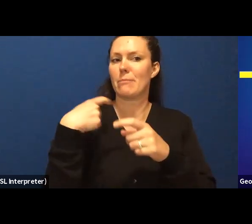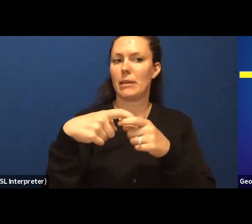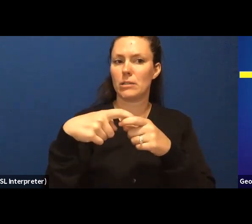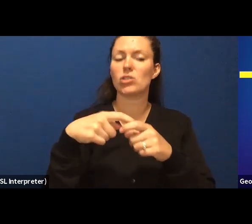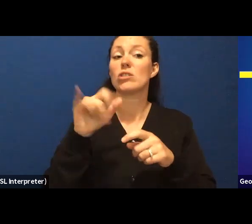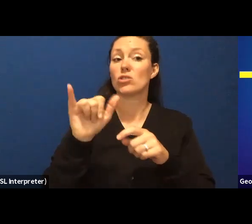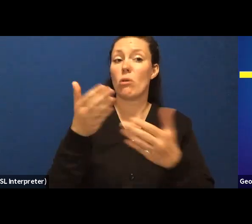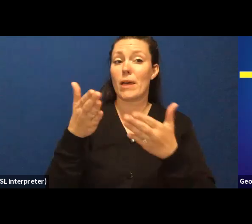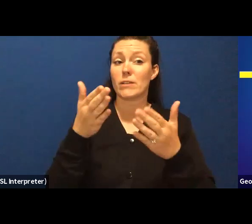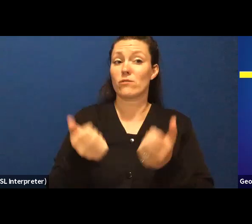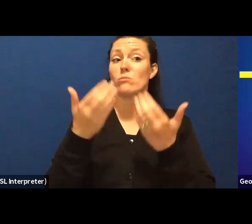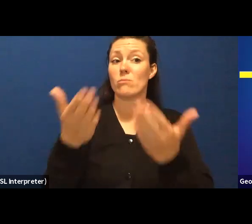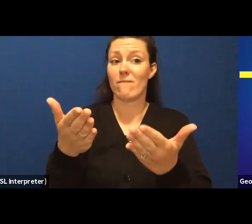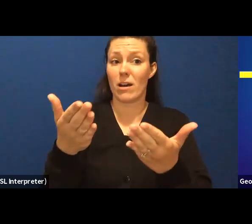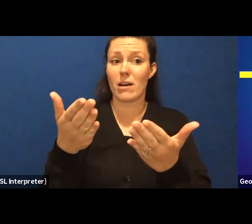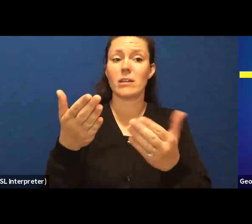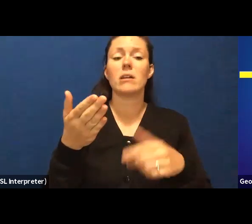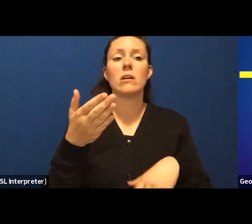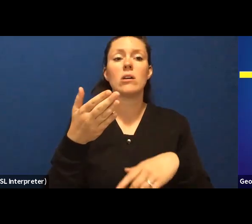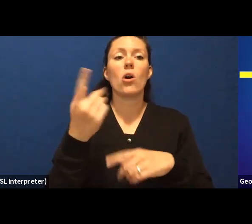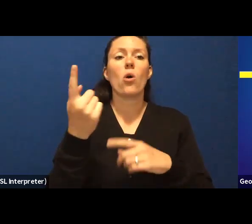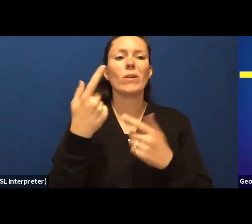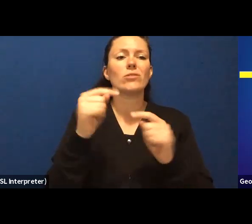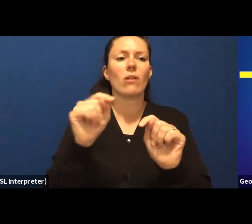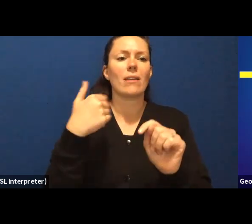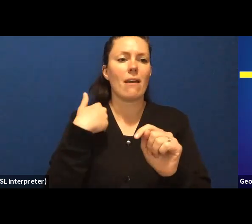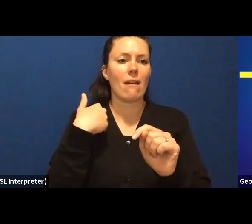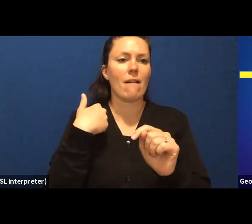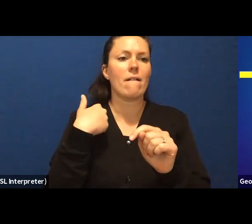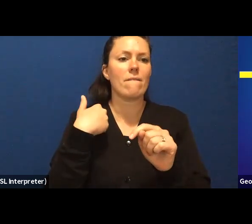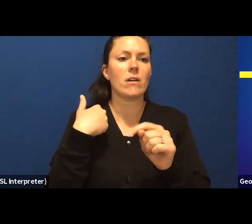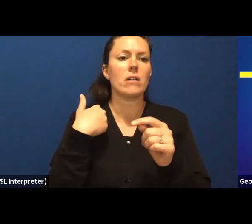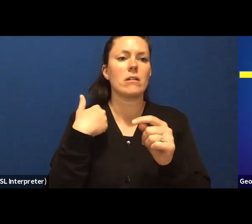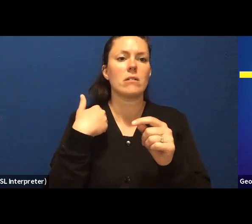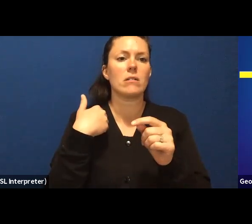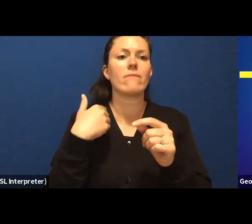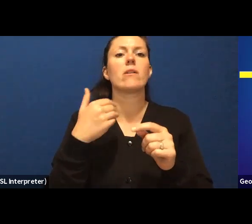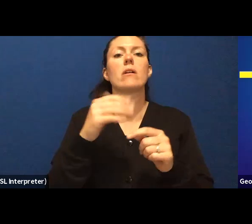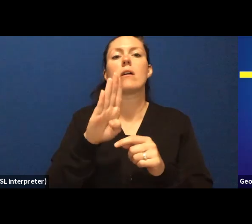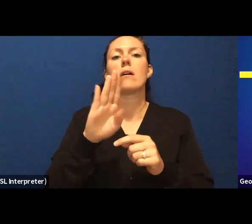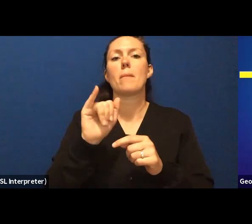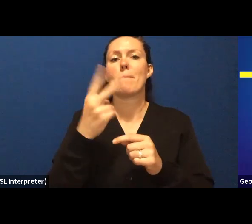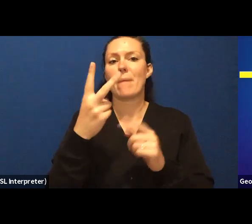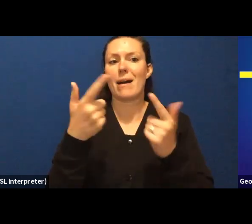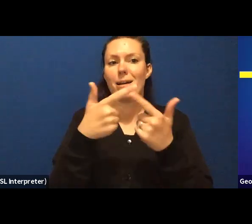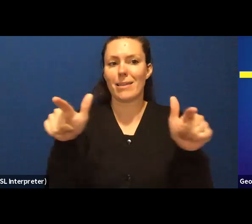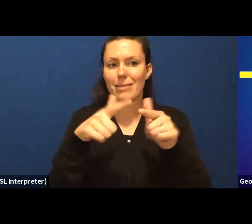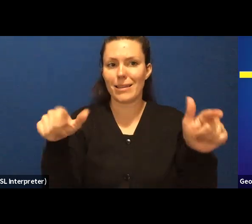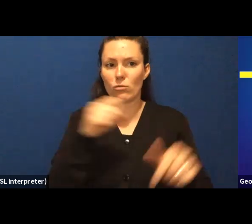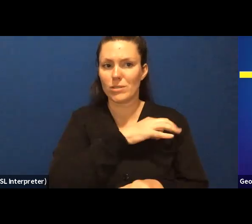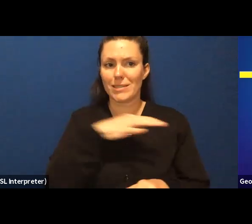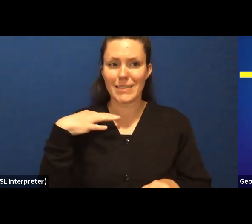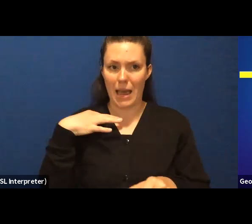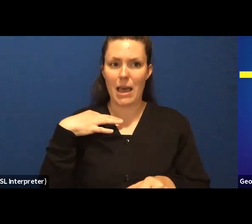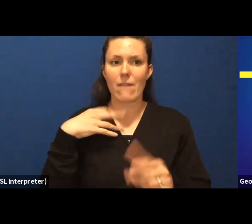are bilingual. We always try to have, bilingual staff, at least 2 or 3 case managers who